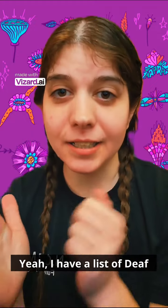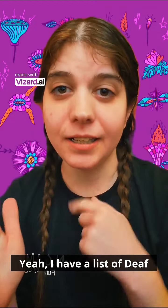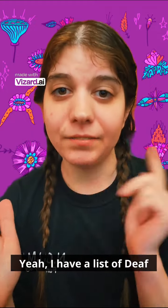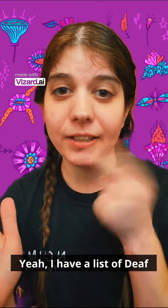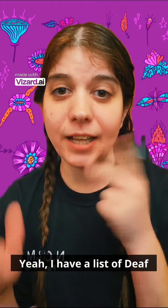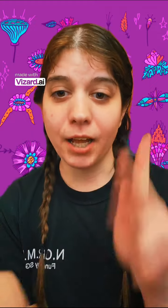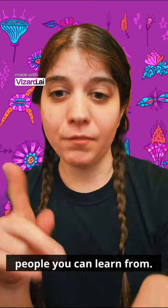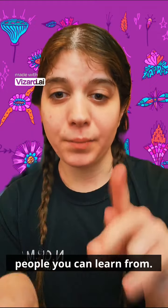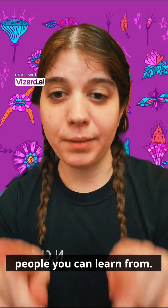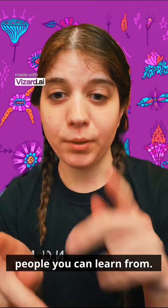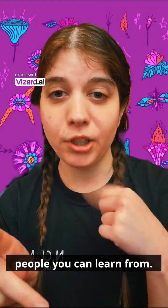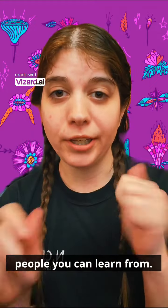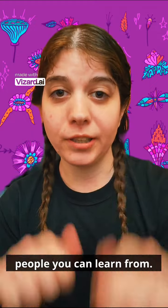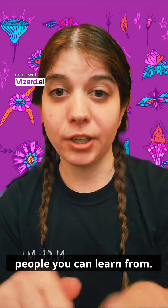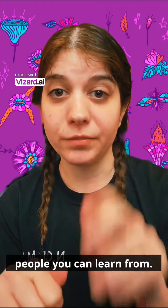of deaf people you can learn from.